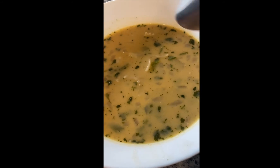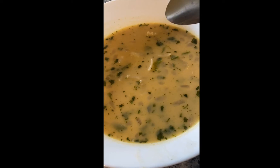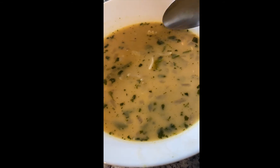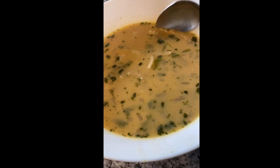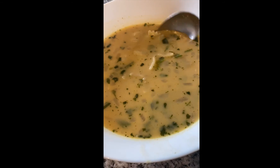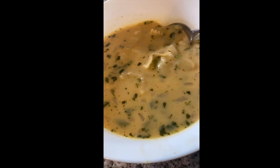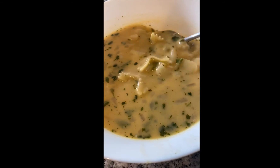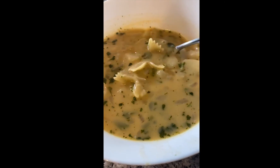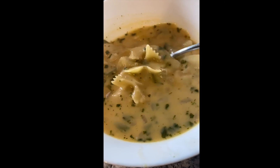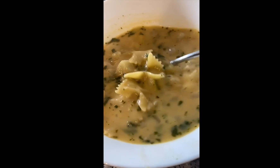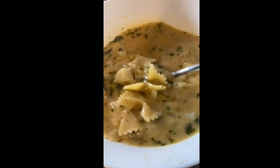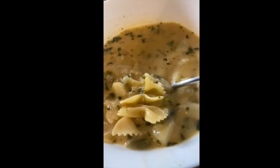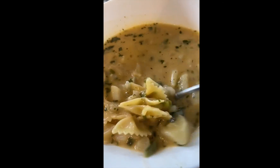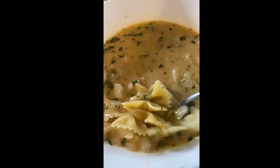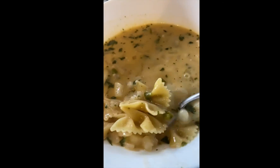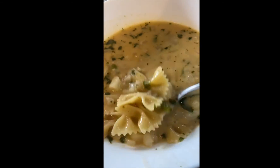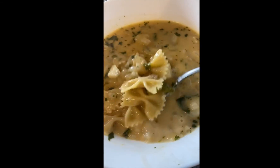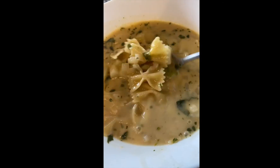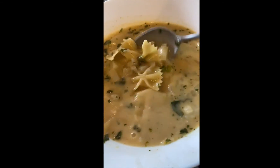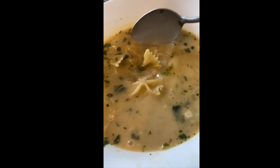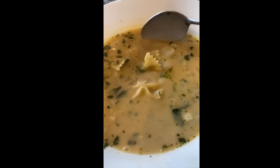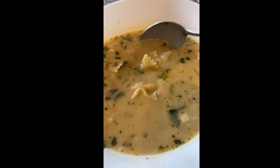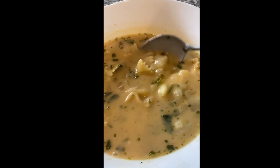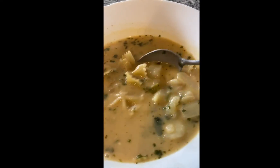Mija, it's done.